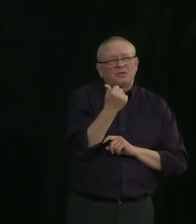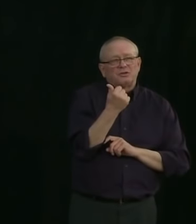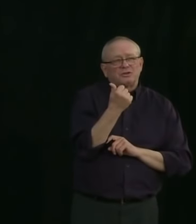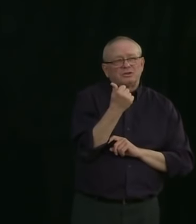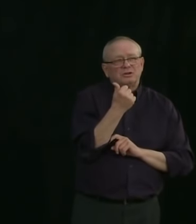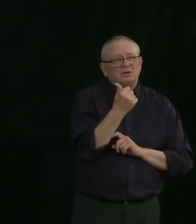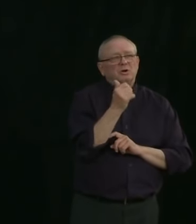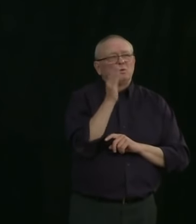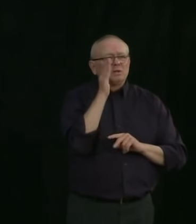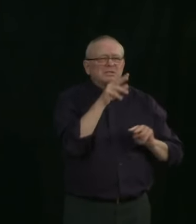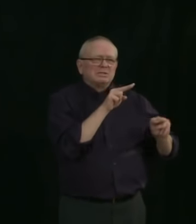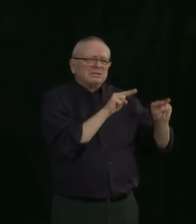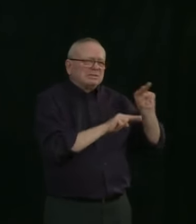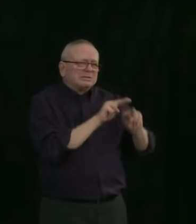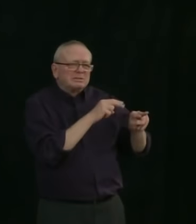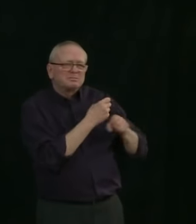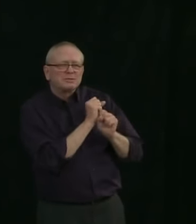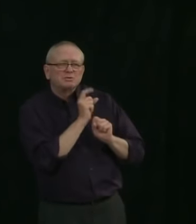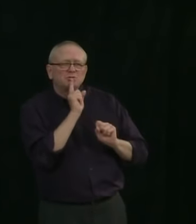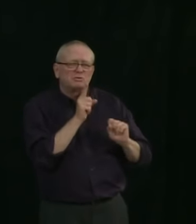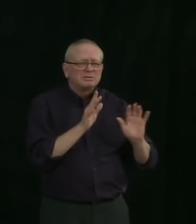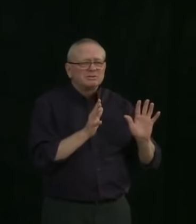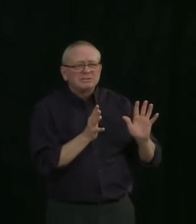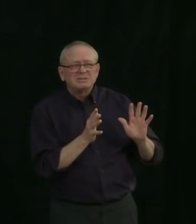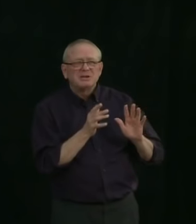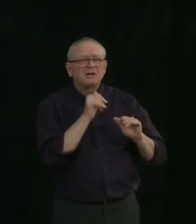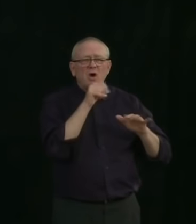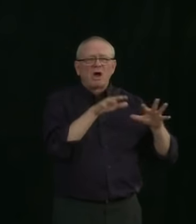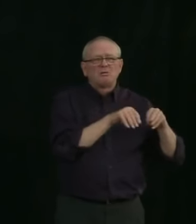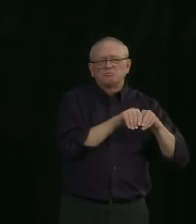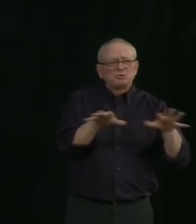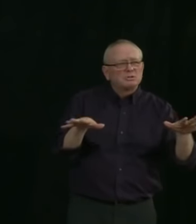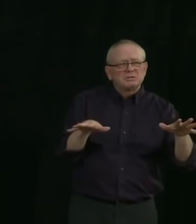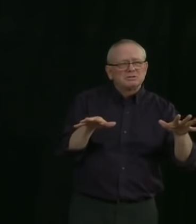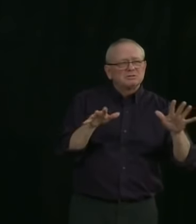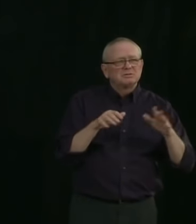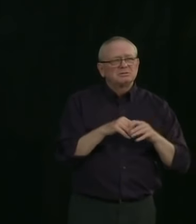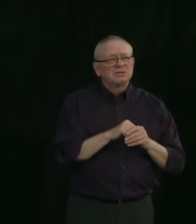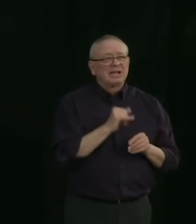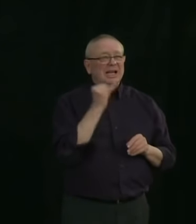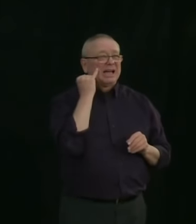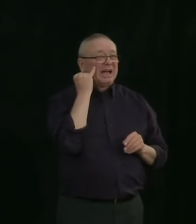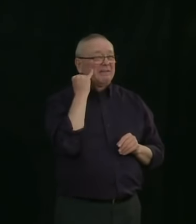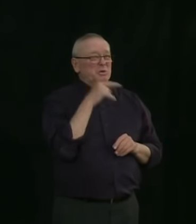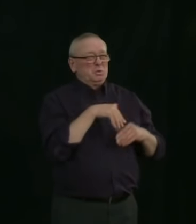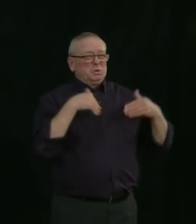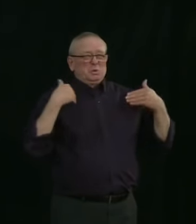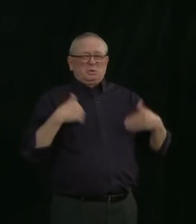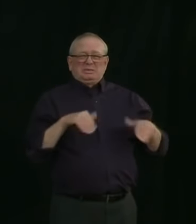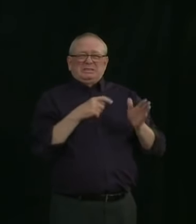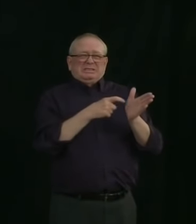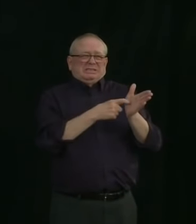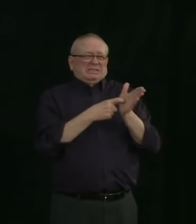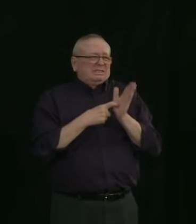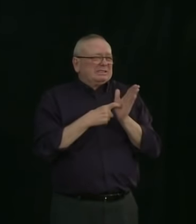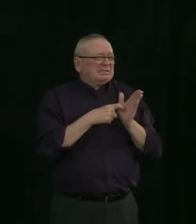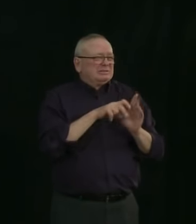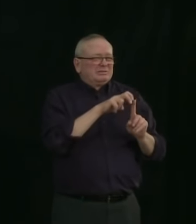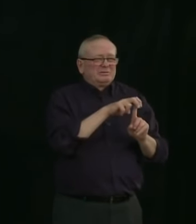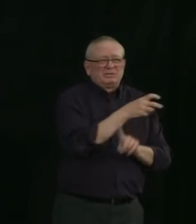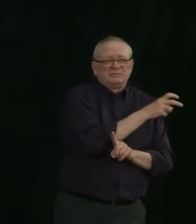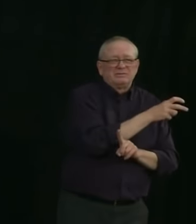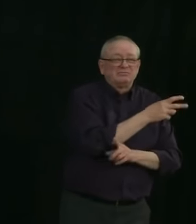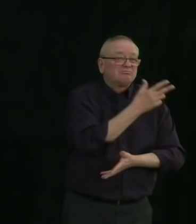was a safety issue for that person until the outbreak was over. If someone does need to be moved, for example, if they need care in